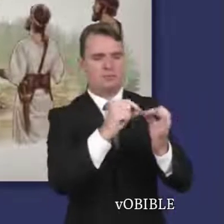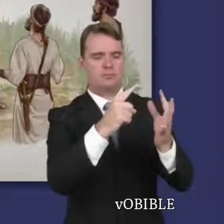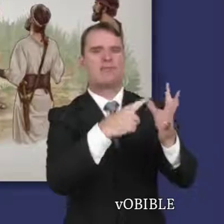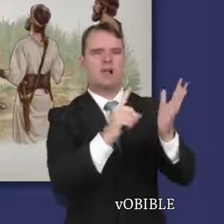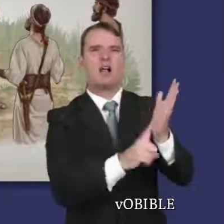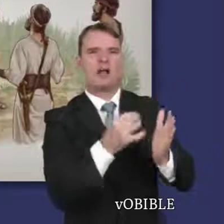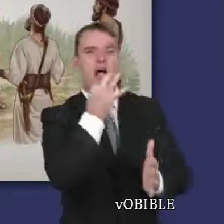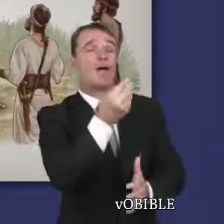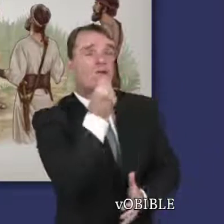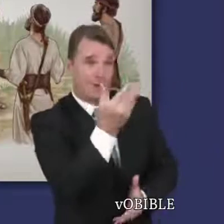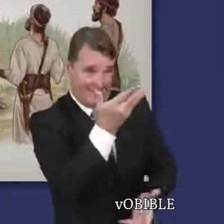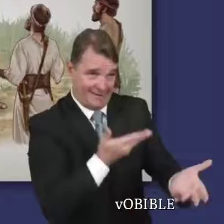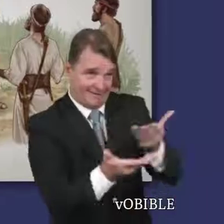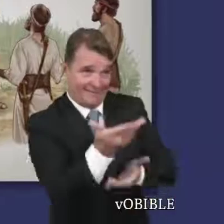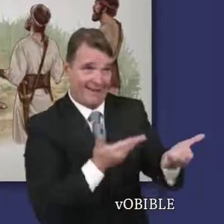for provisions.